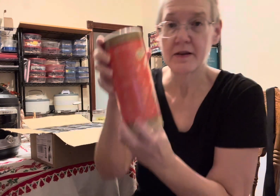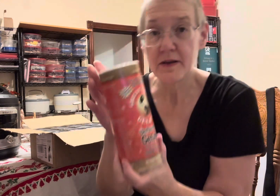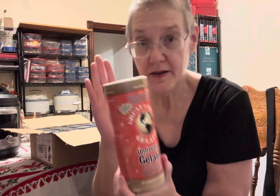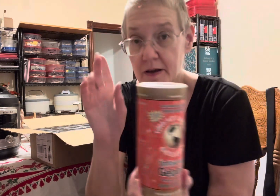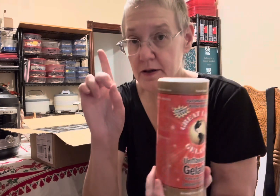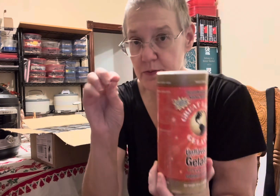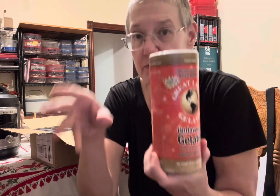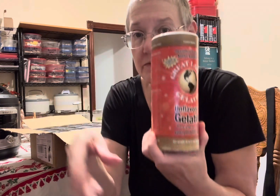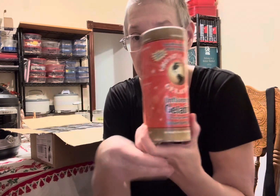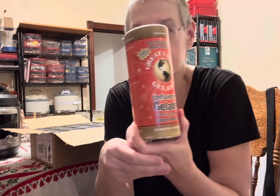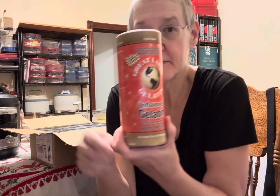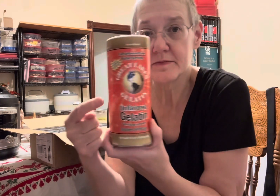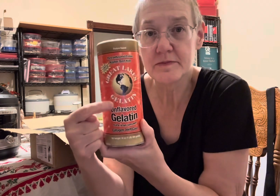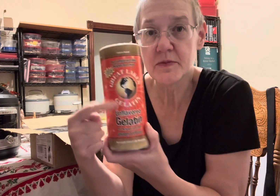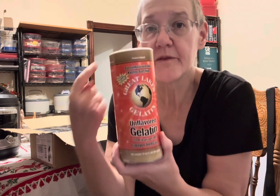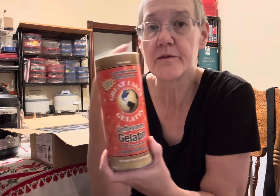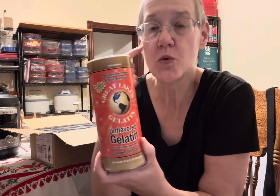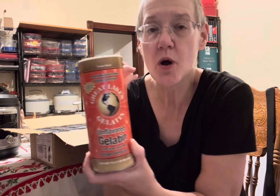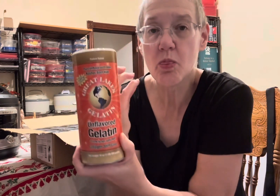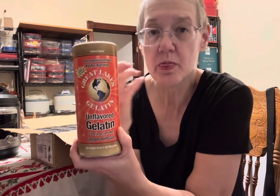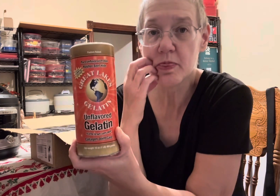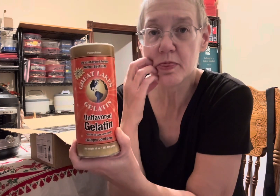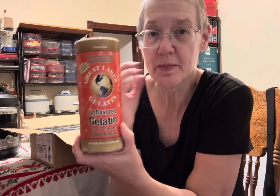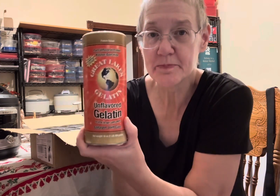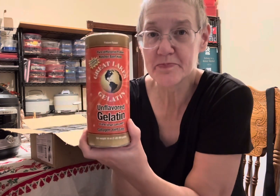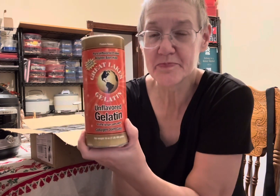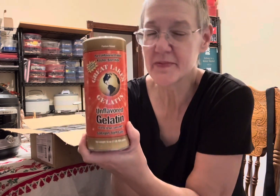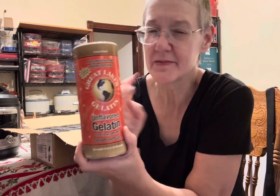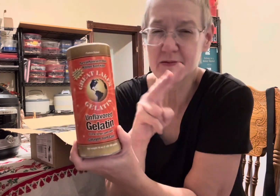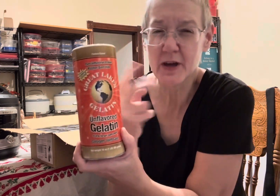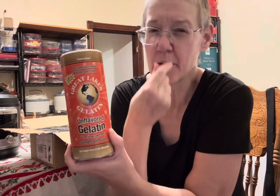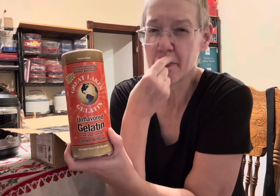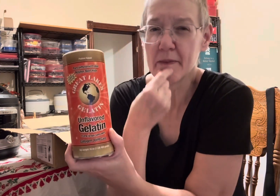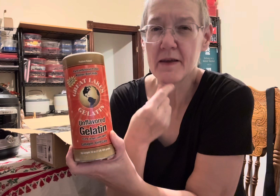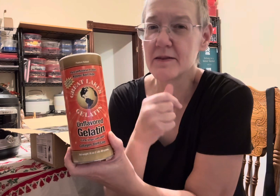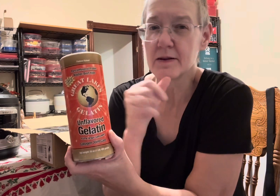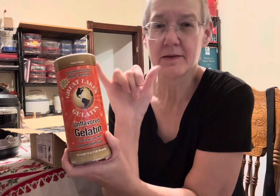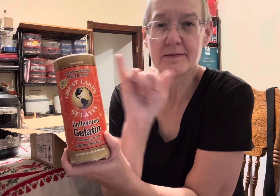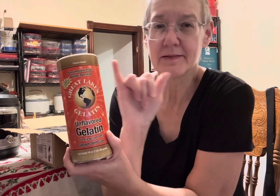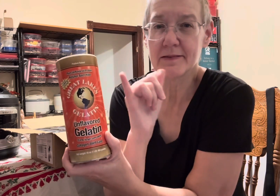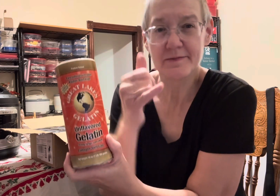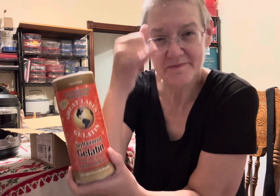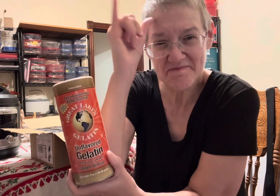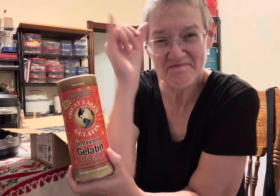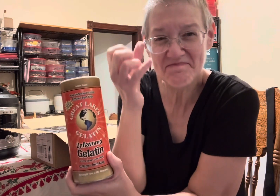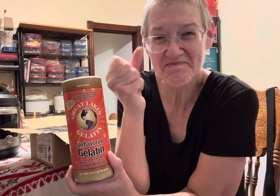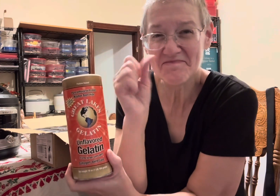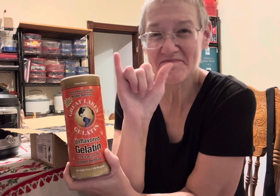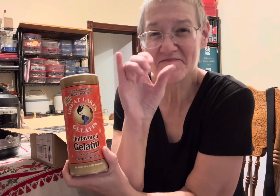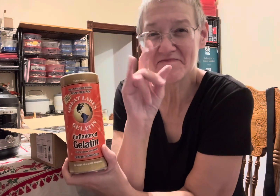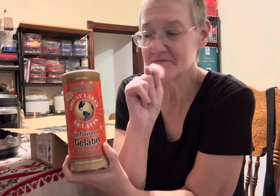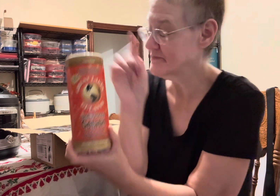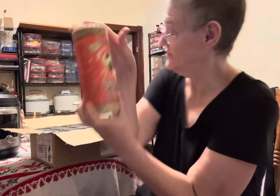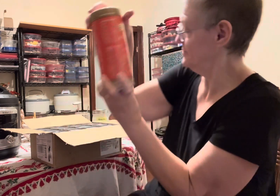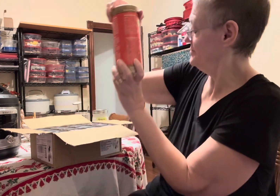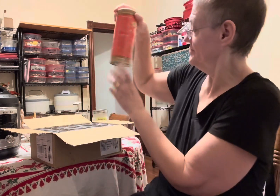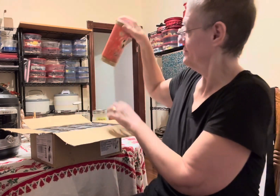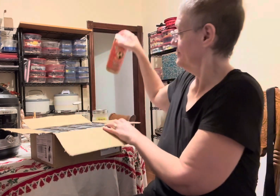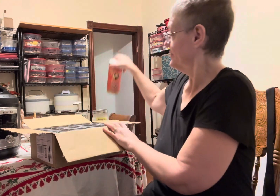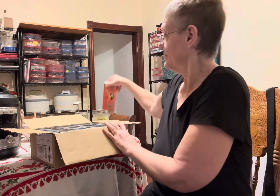I do thicken my yogurt with gelatin. Coconut milk yogurt is really thin.